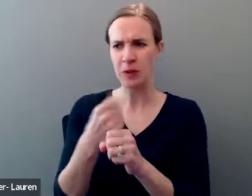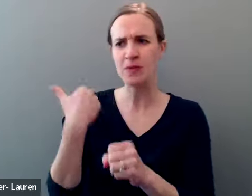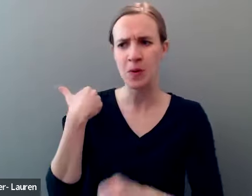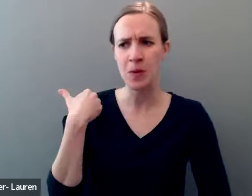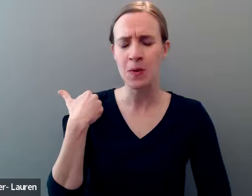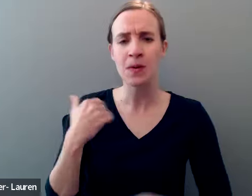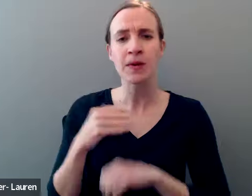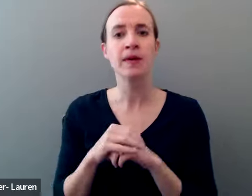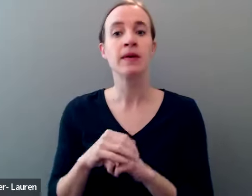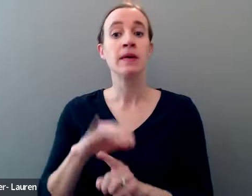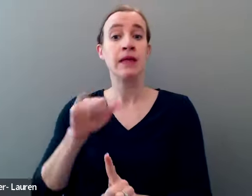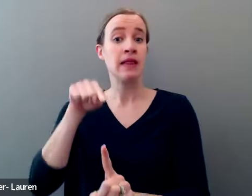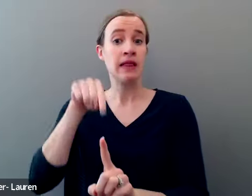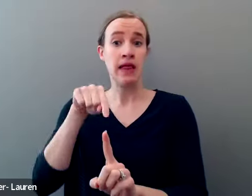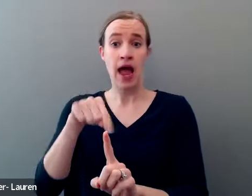And